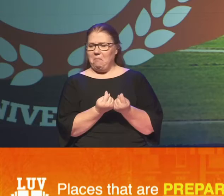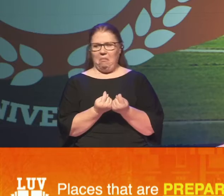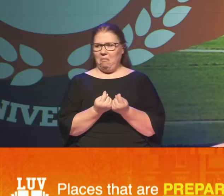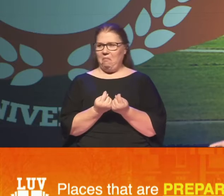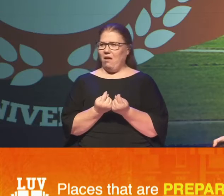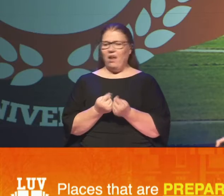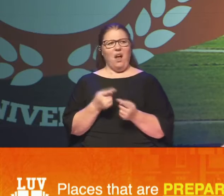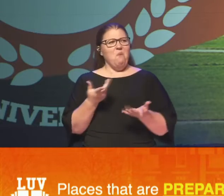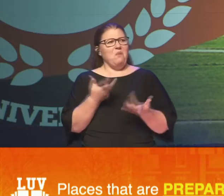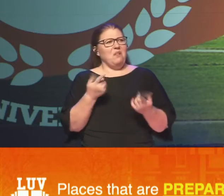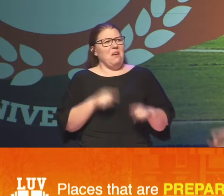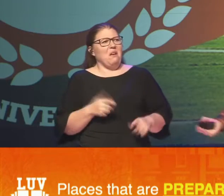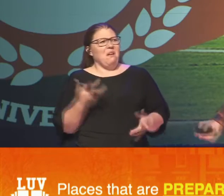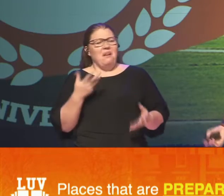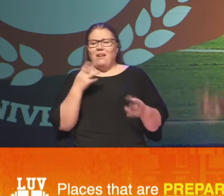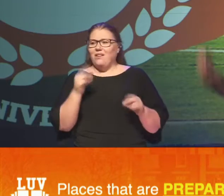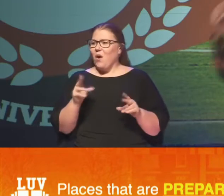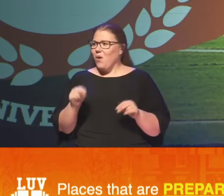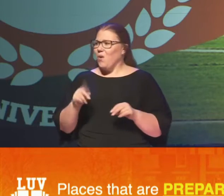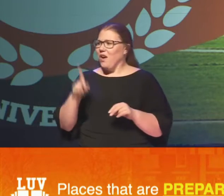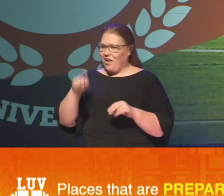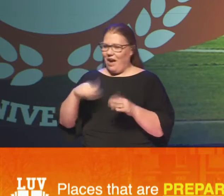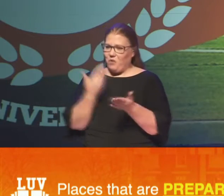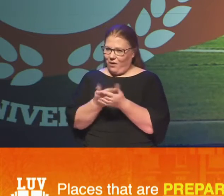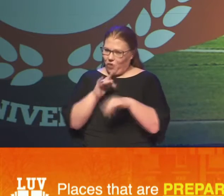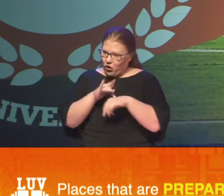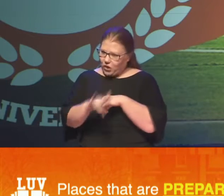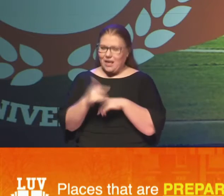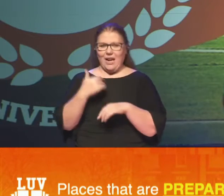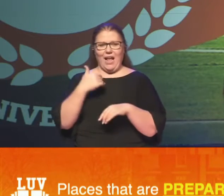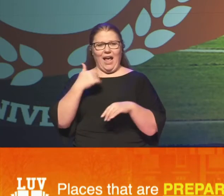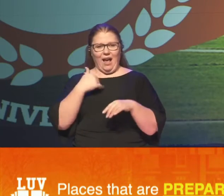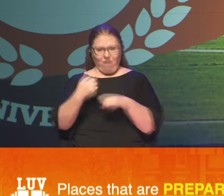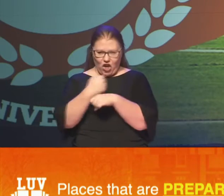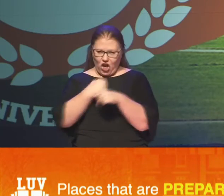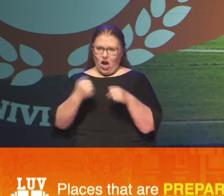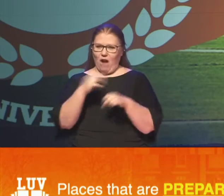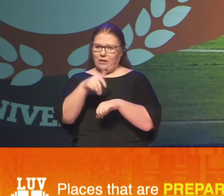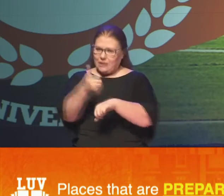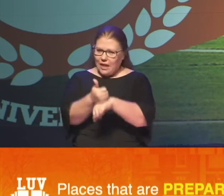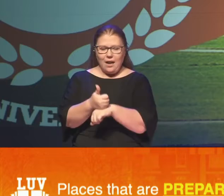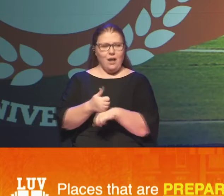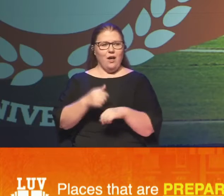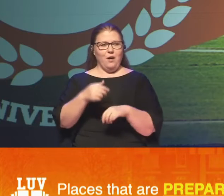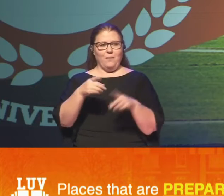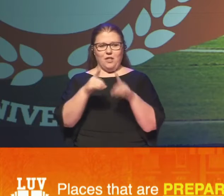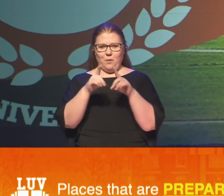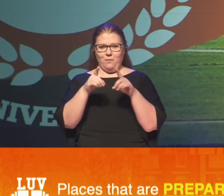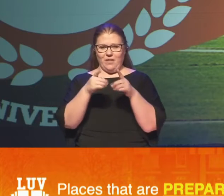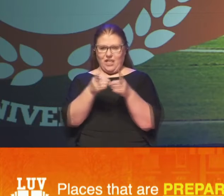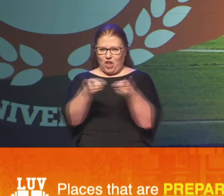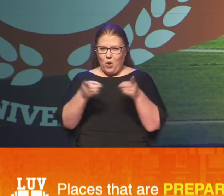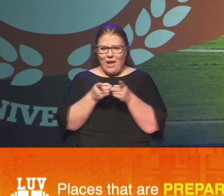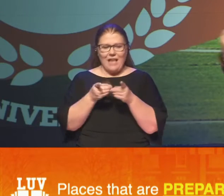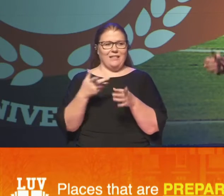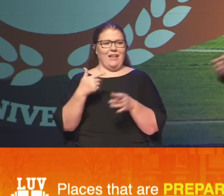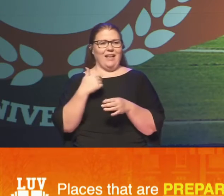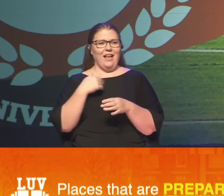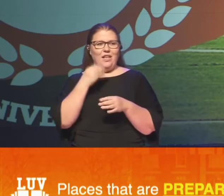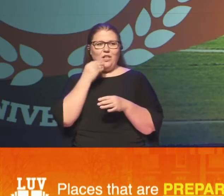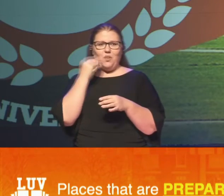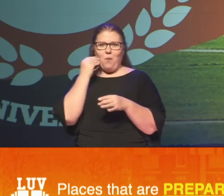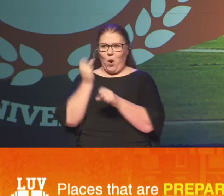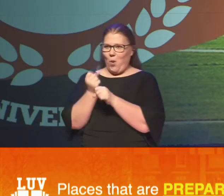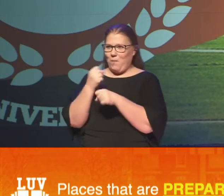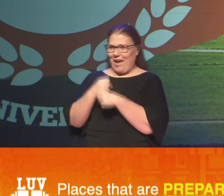They're like, what is going on here? No, you got to get there early. You got to have the coffee ready, some donuts out there, some homemade streusel, some Mama